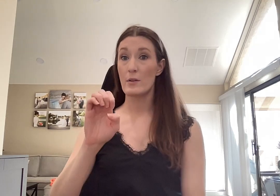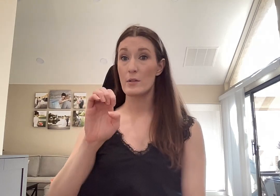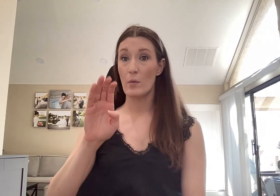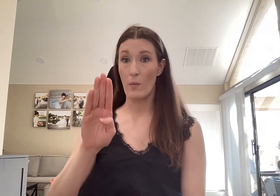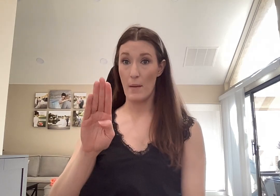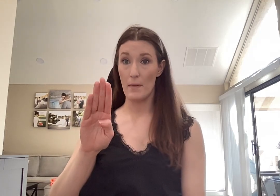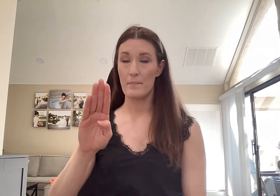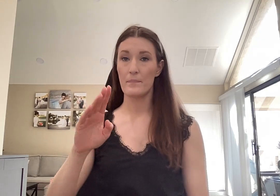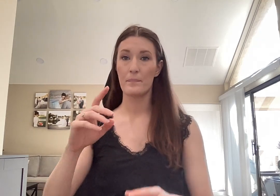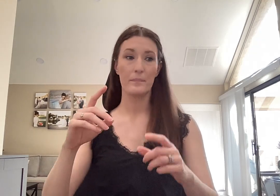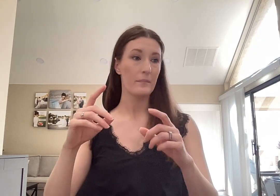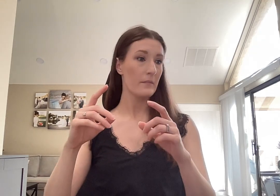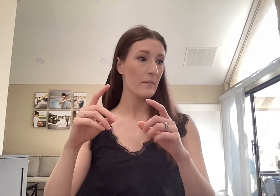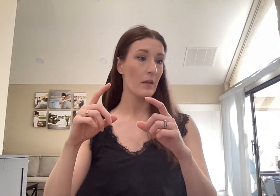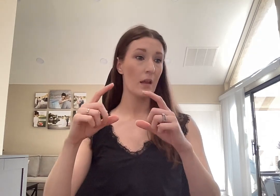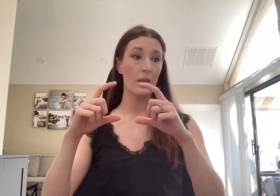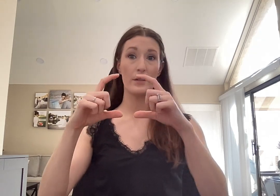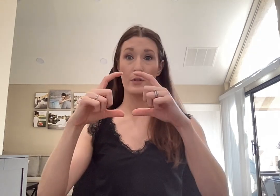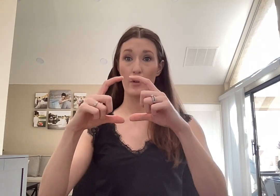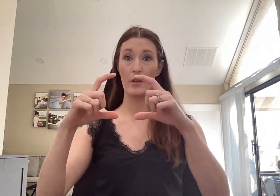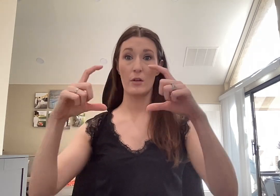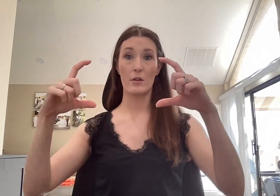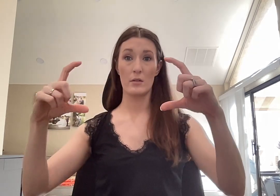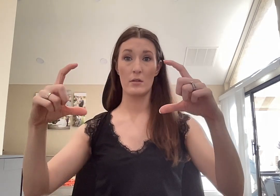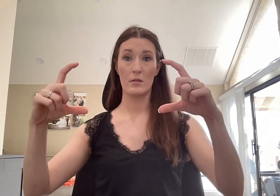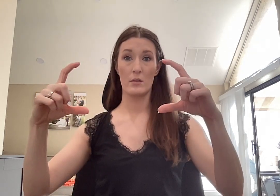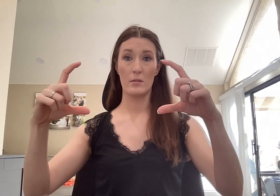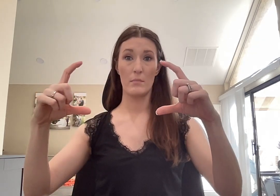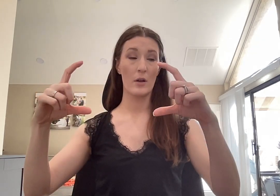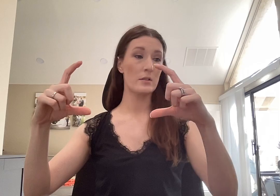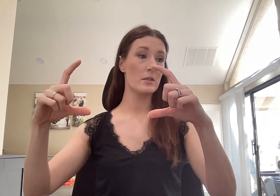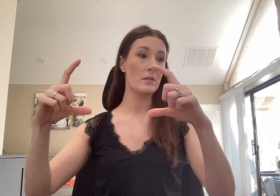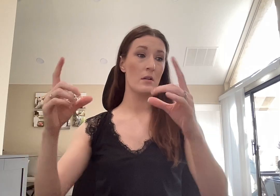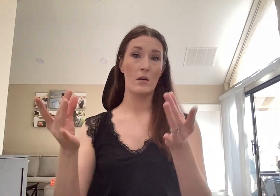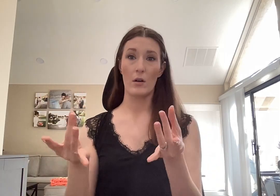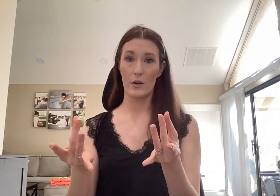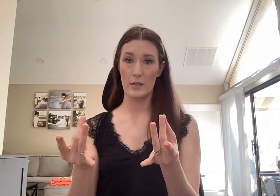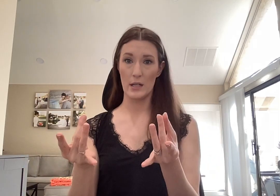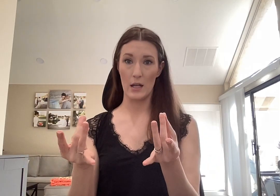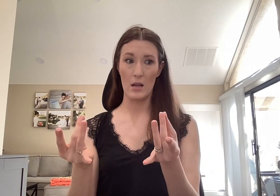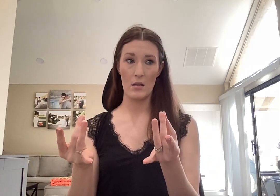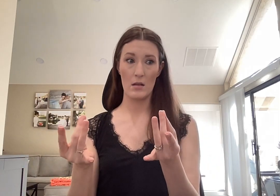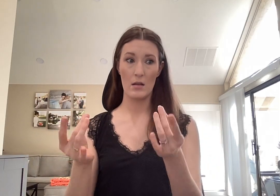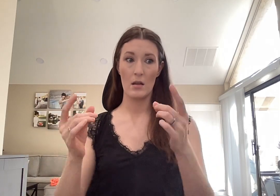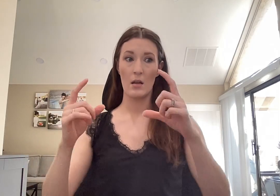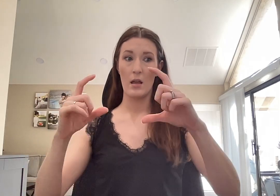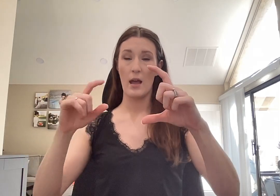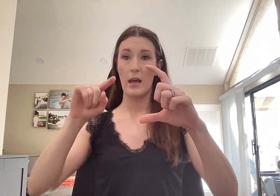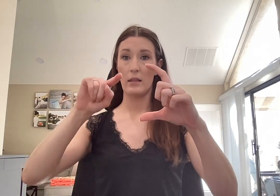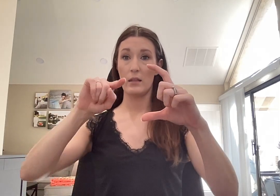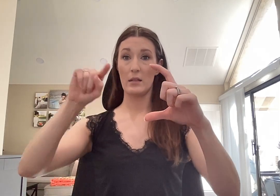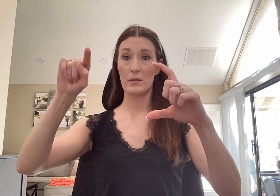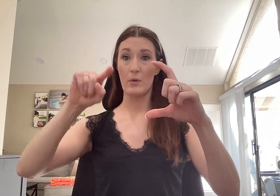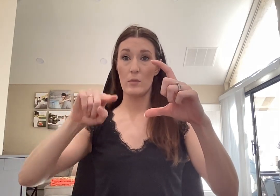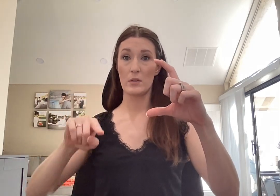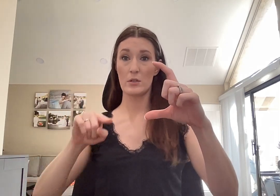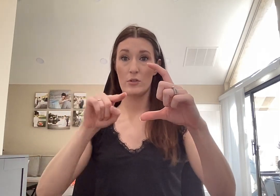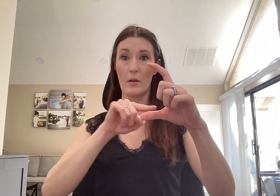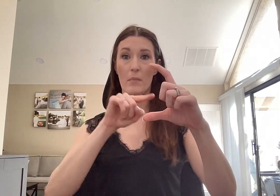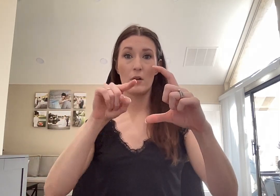Spider's web. These circular parts are sticky, and then these spokes, the straight